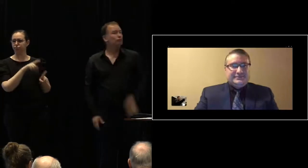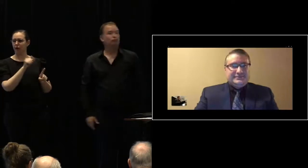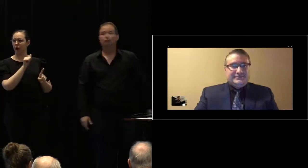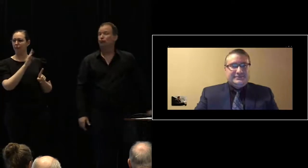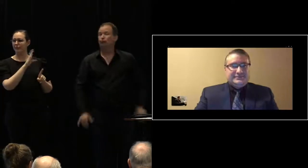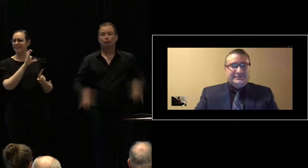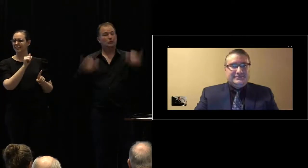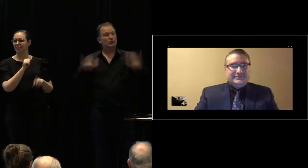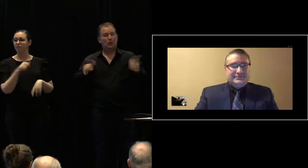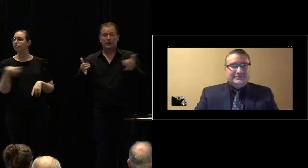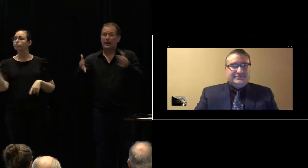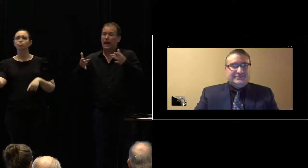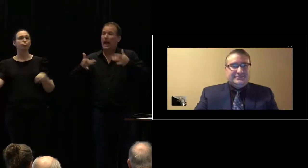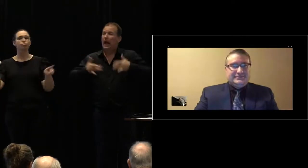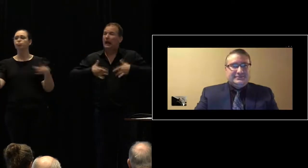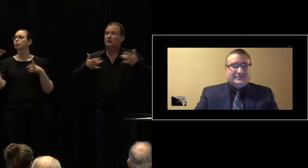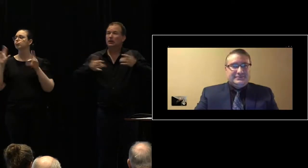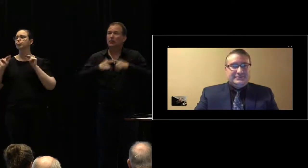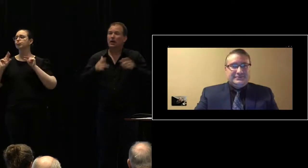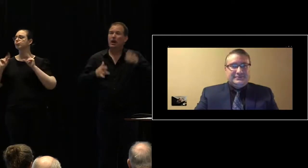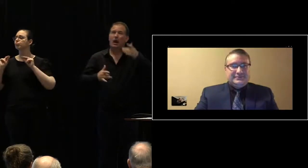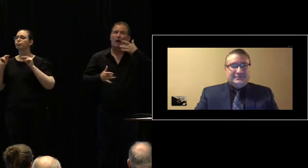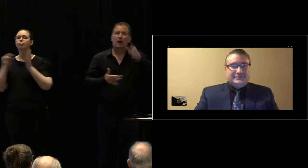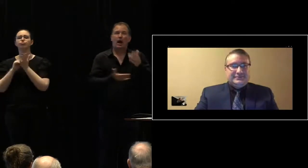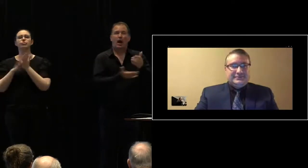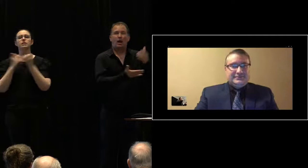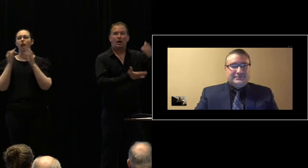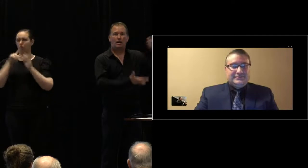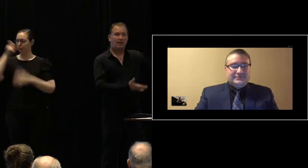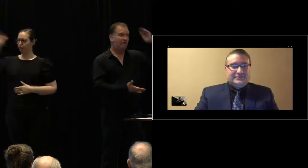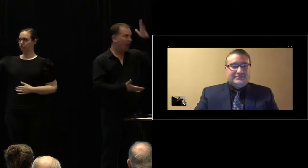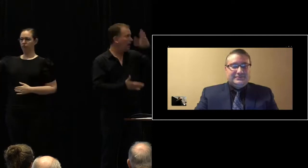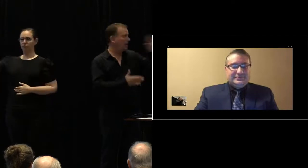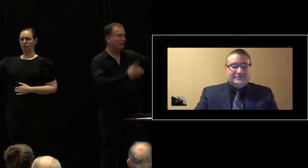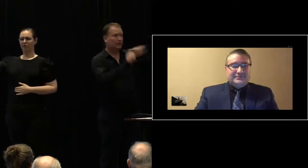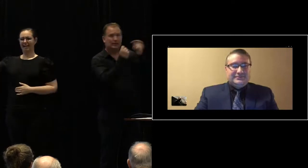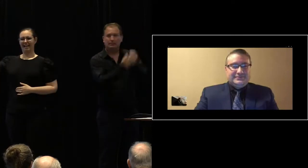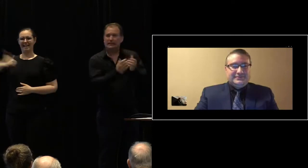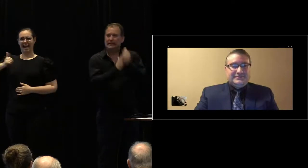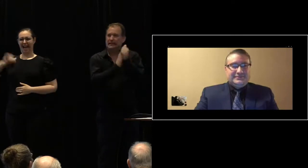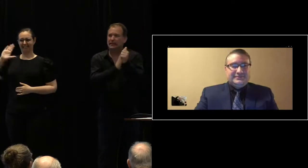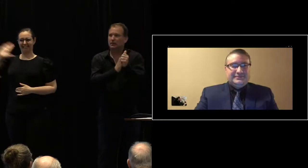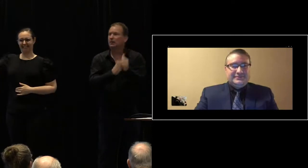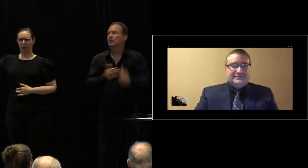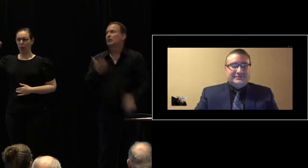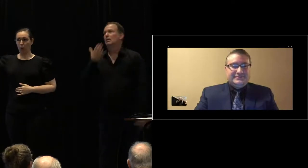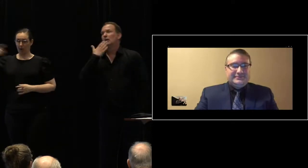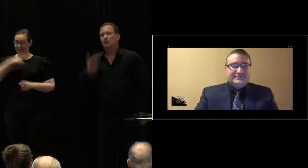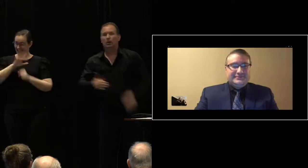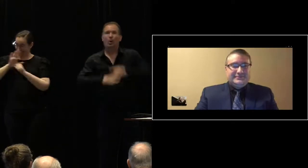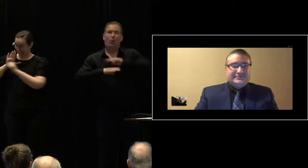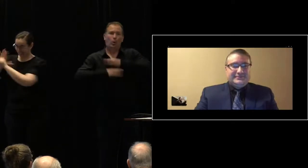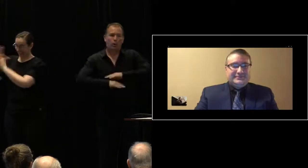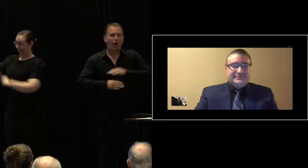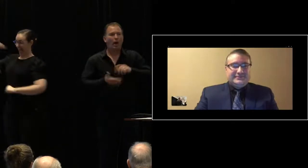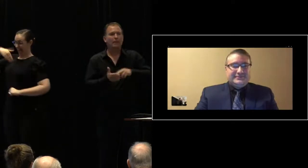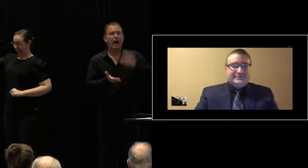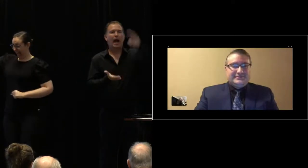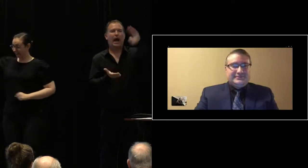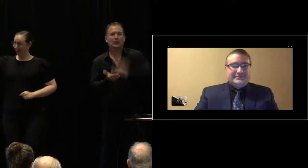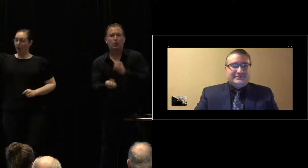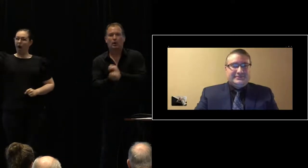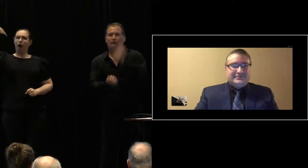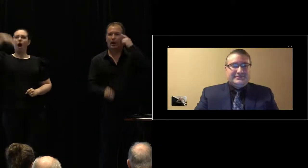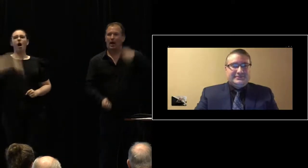perhaps in the BC, the Accessible BC Act. There may have been not quite the same clout. Mm-hmm. So